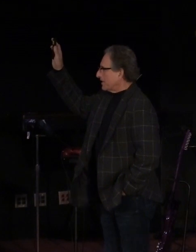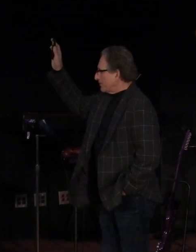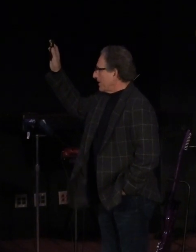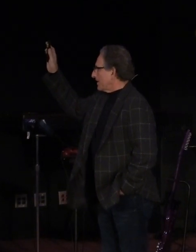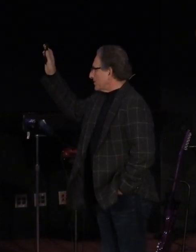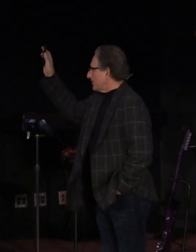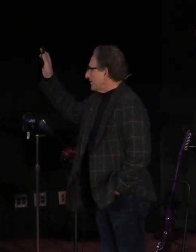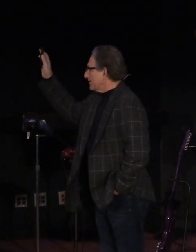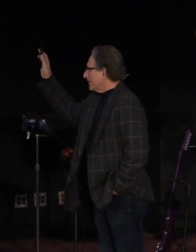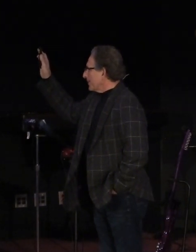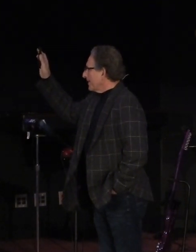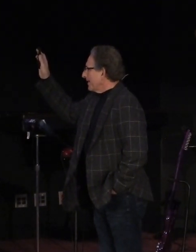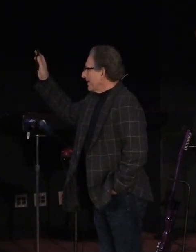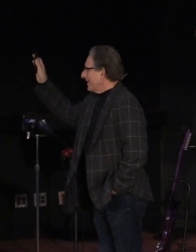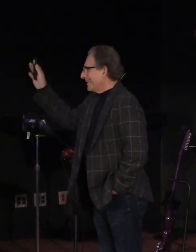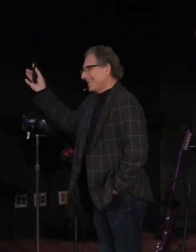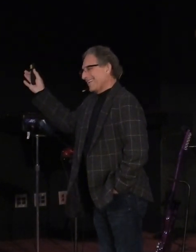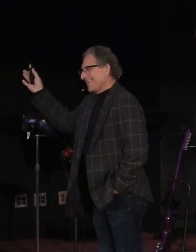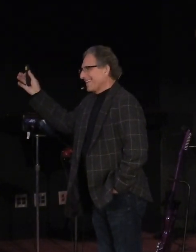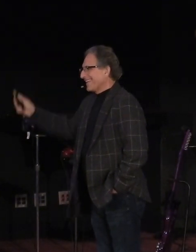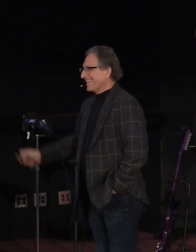as you wanted it to be answered?